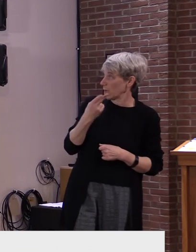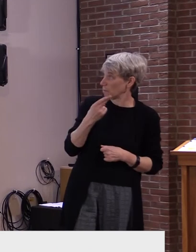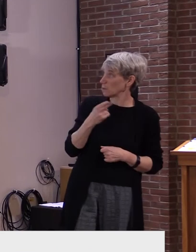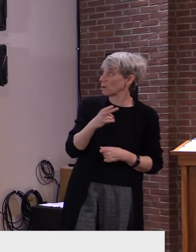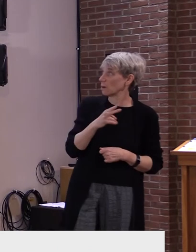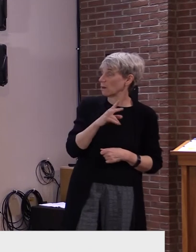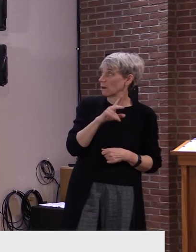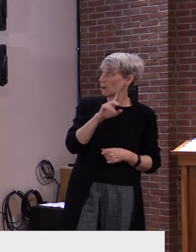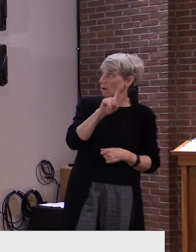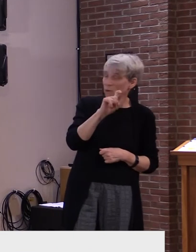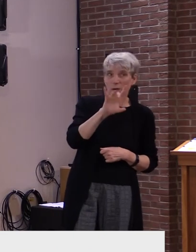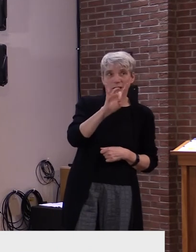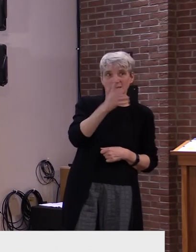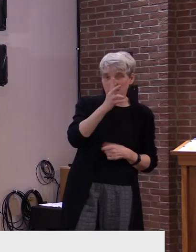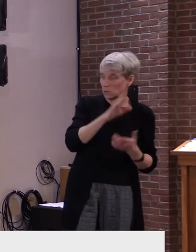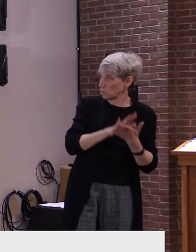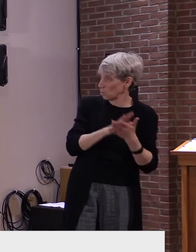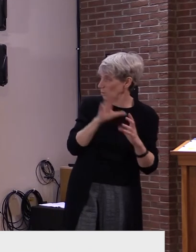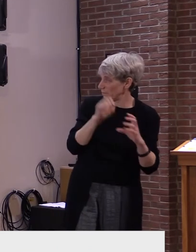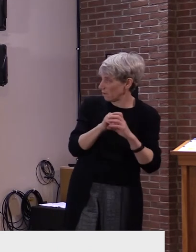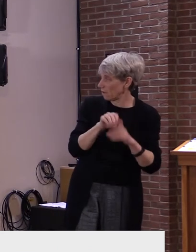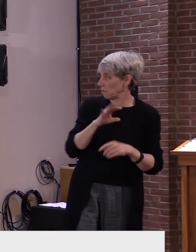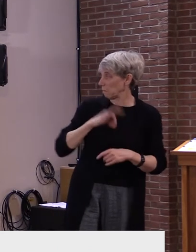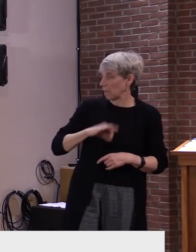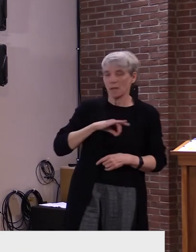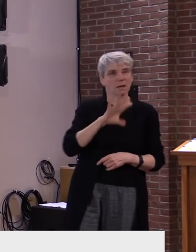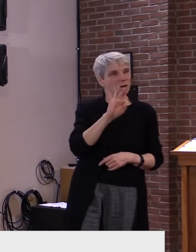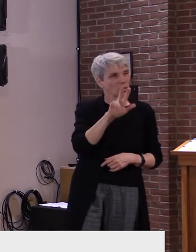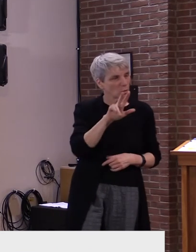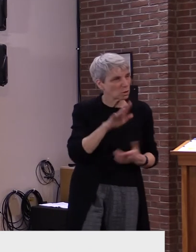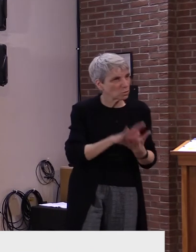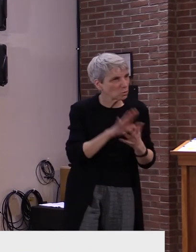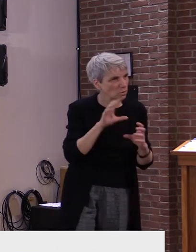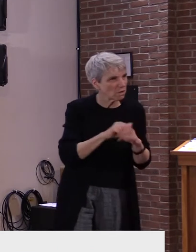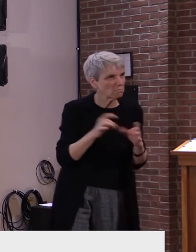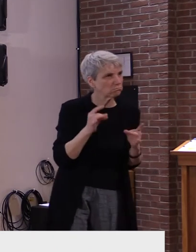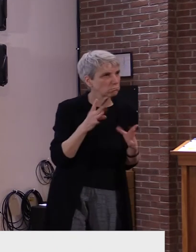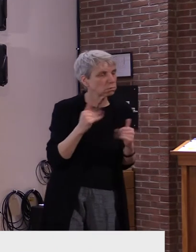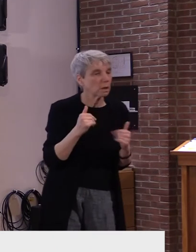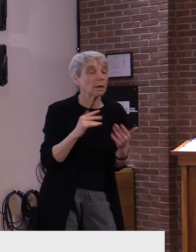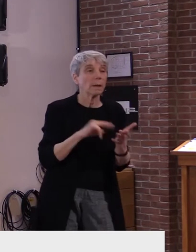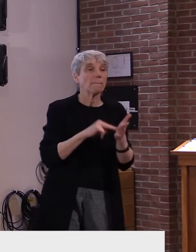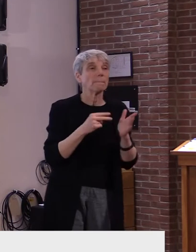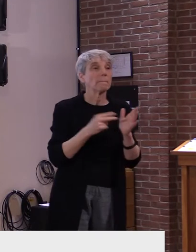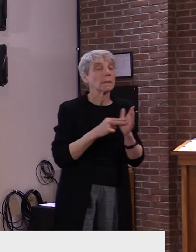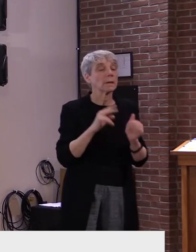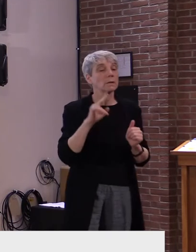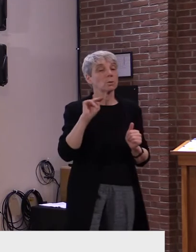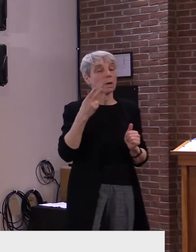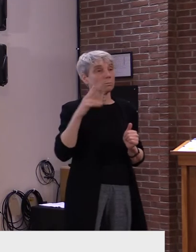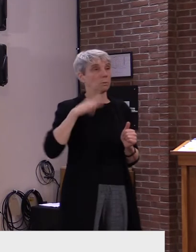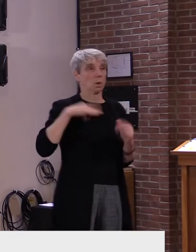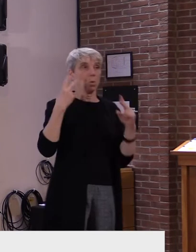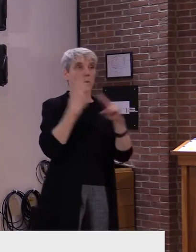15 schools so again training very favorably compared to our northern new england neighbors and then last looking at